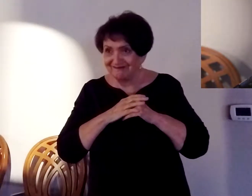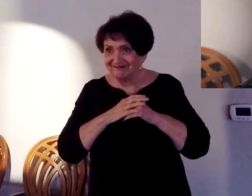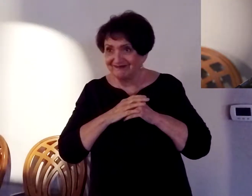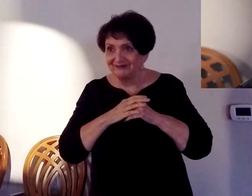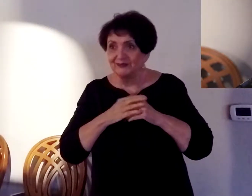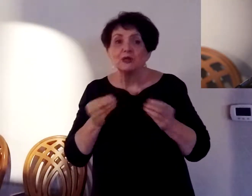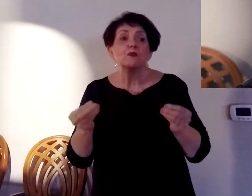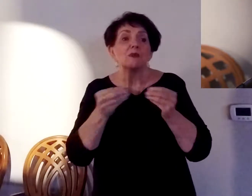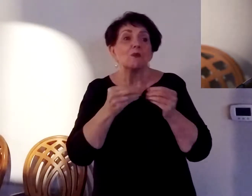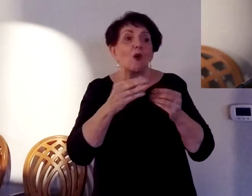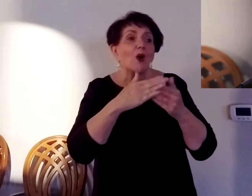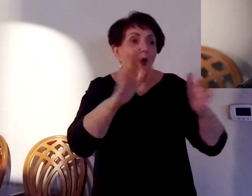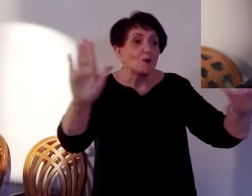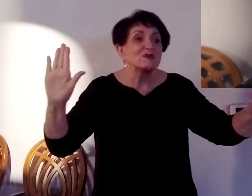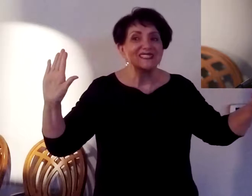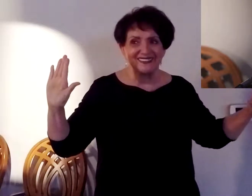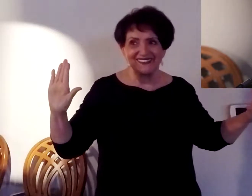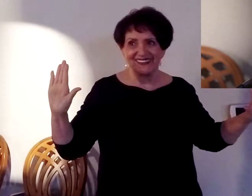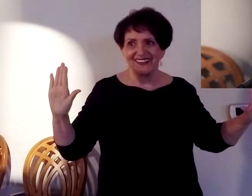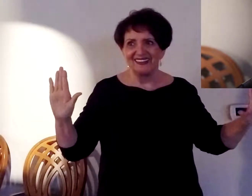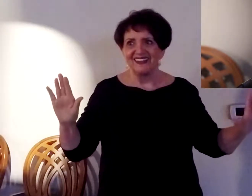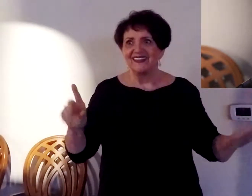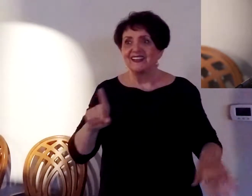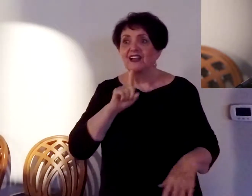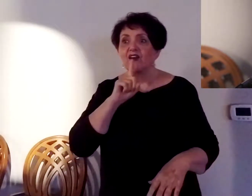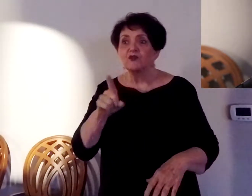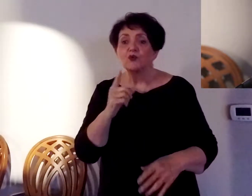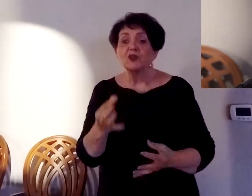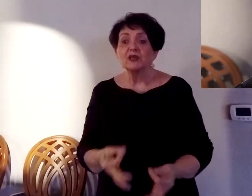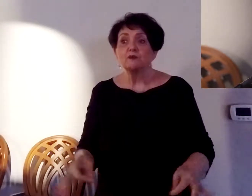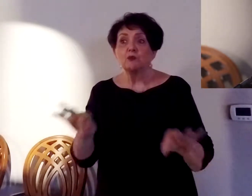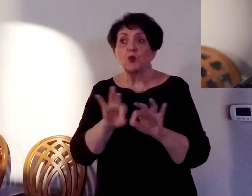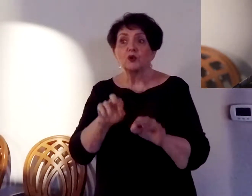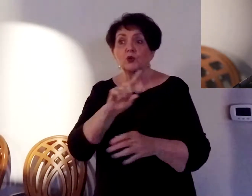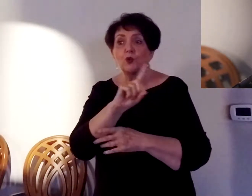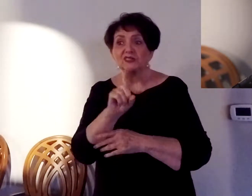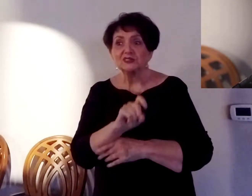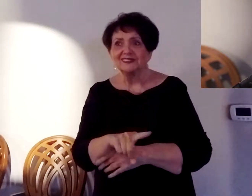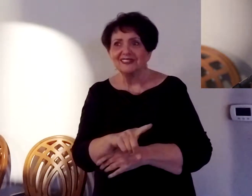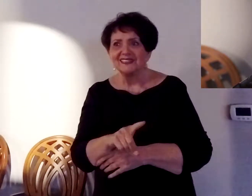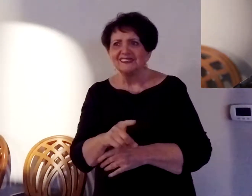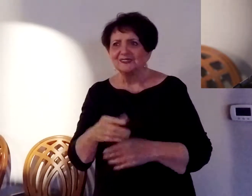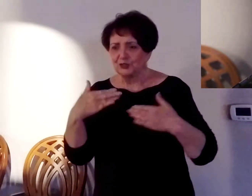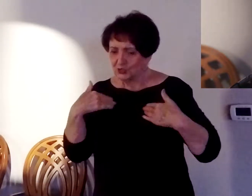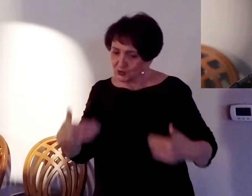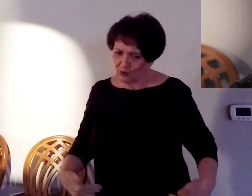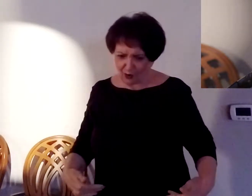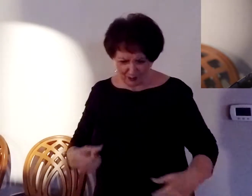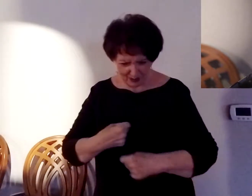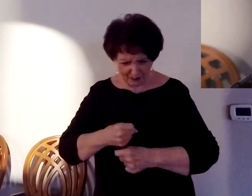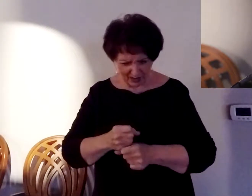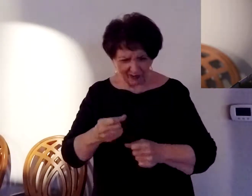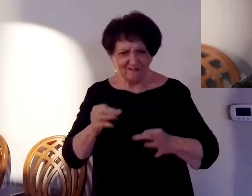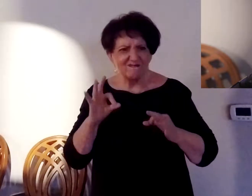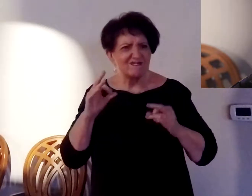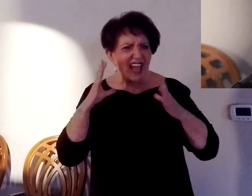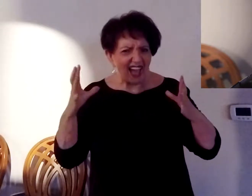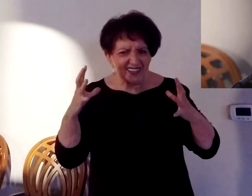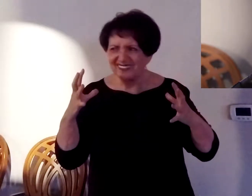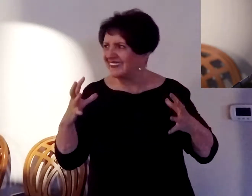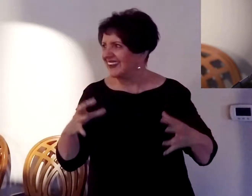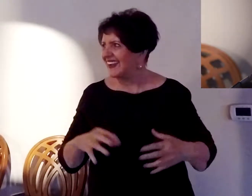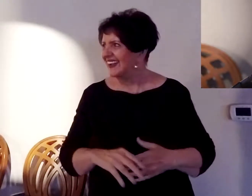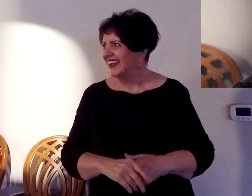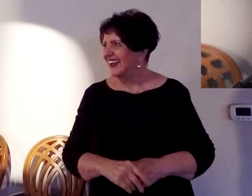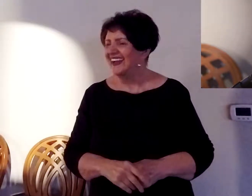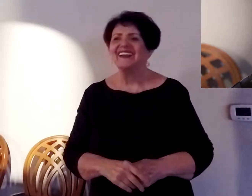I have a really important question. Does this shirt make me look fat? No, I'm just kidding. No, the truth is that